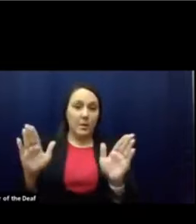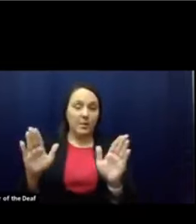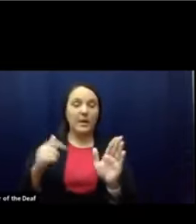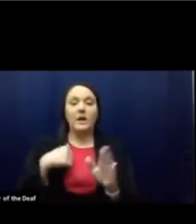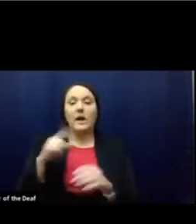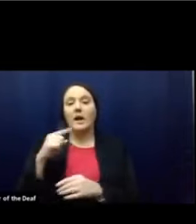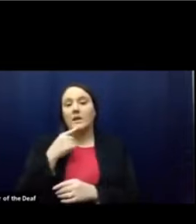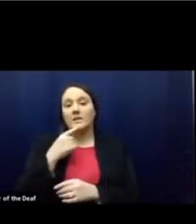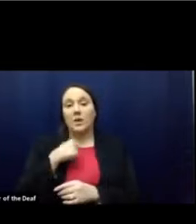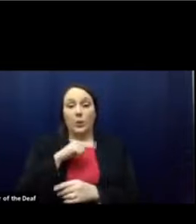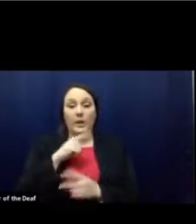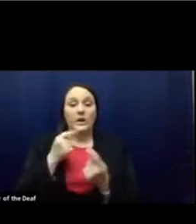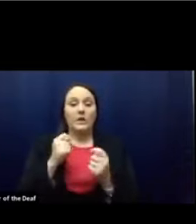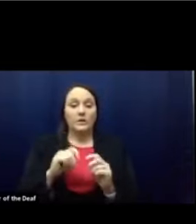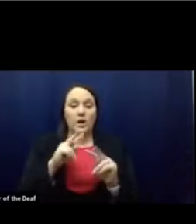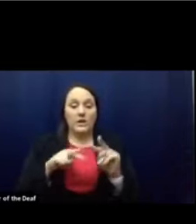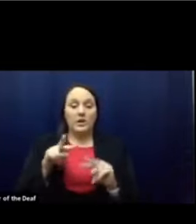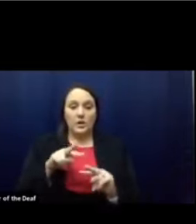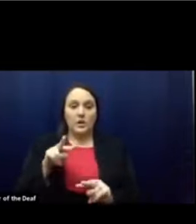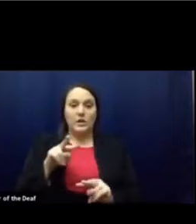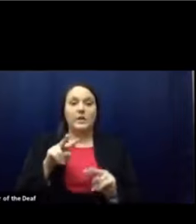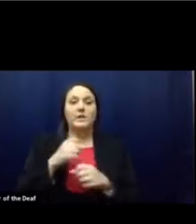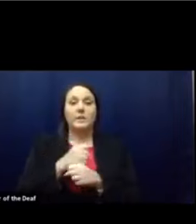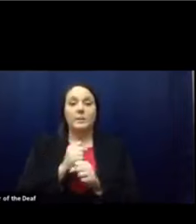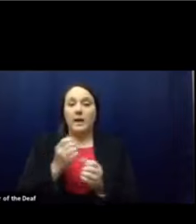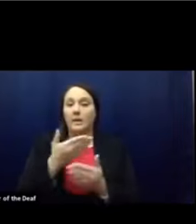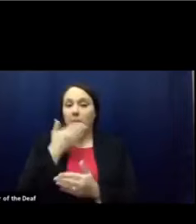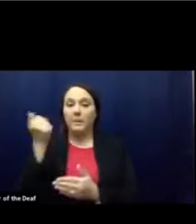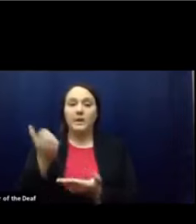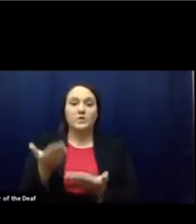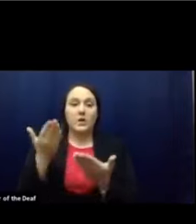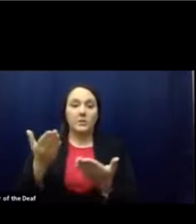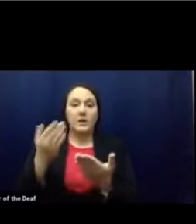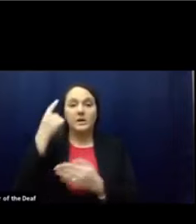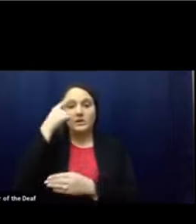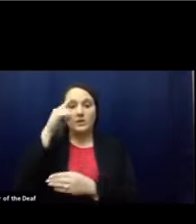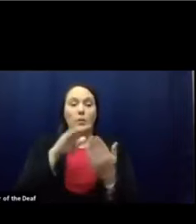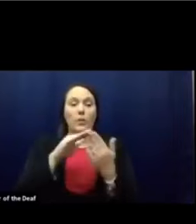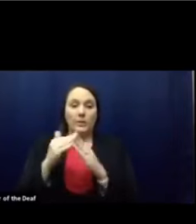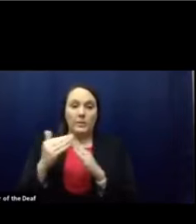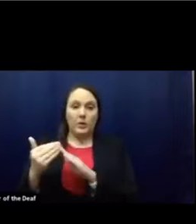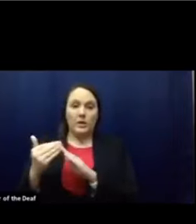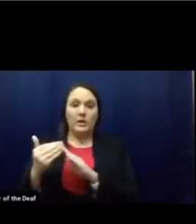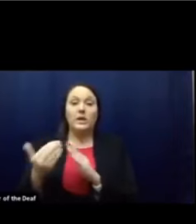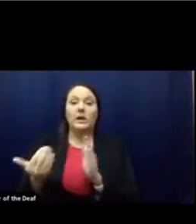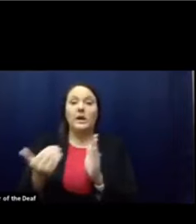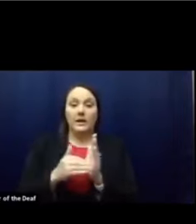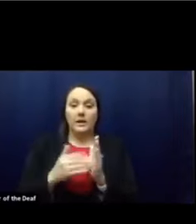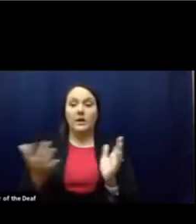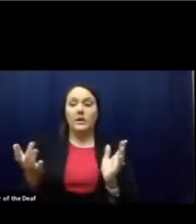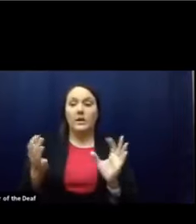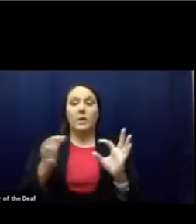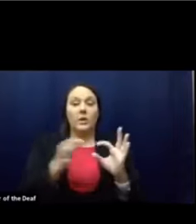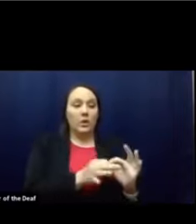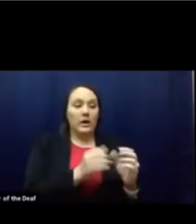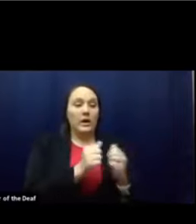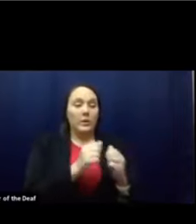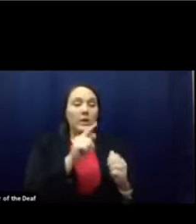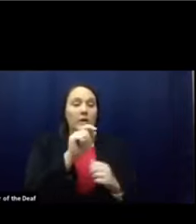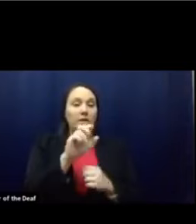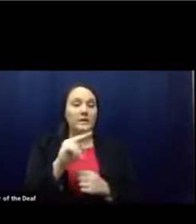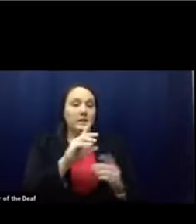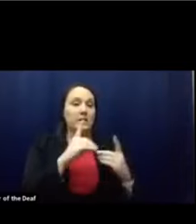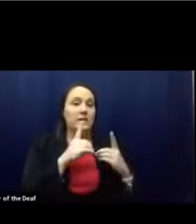say that we are trying to look at it and make the best recommendations we can for our community. Again, in coordination with what Tennessee Department of Health is saying,